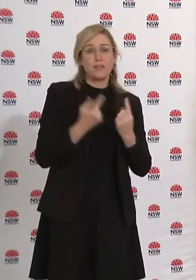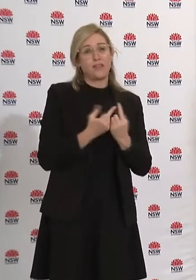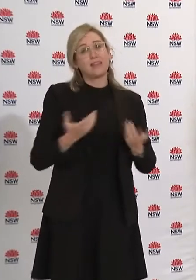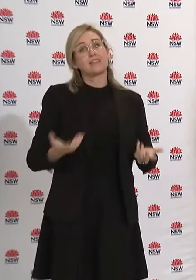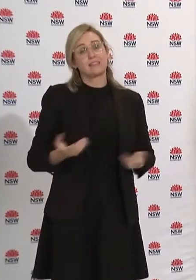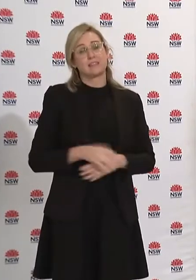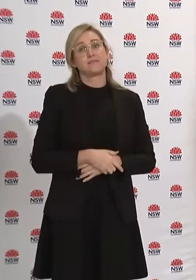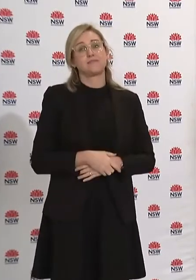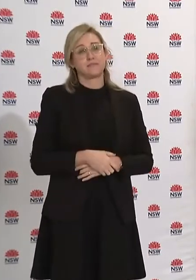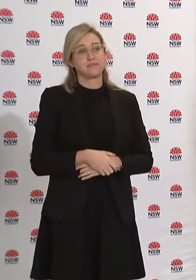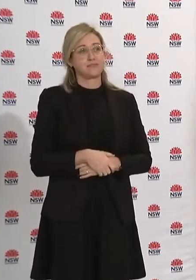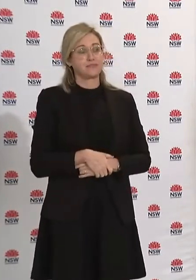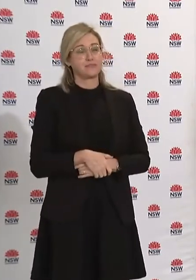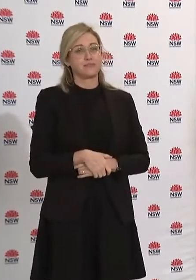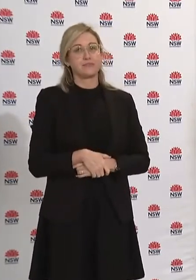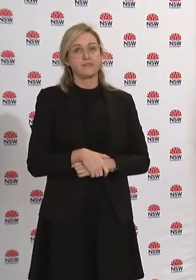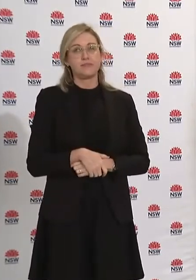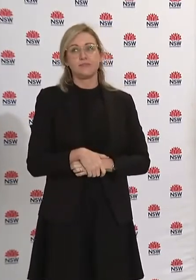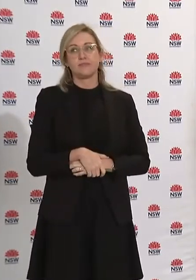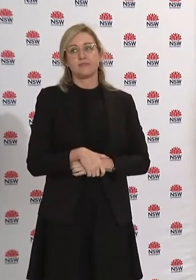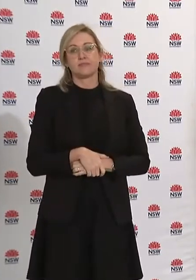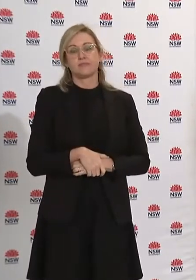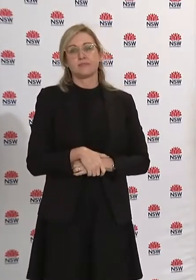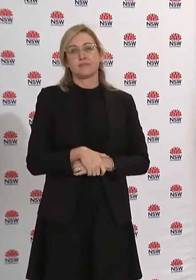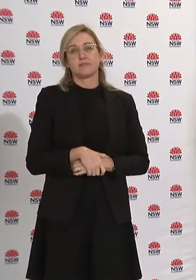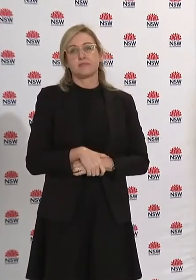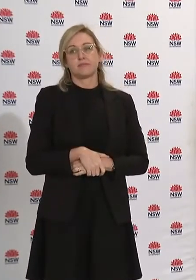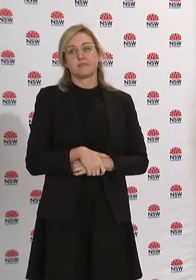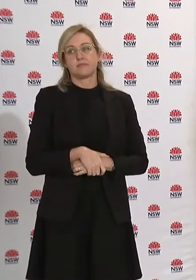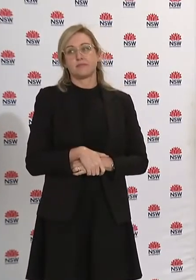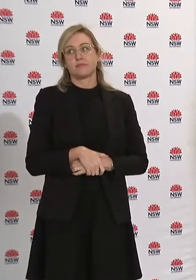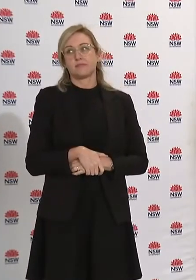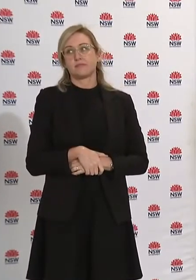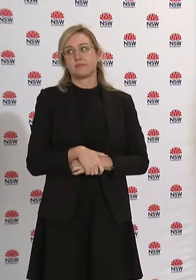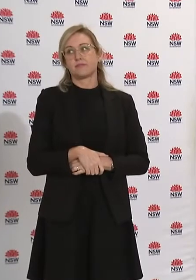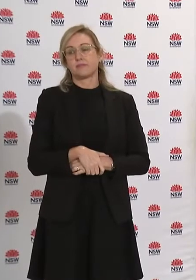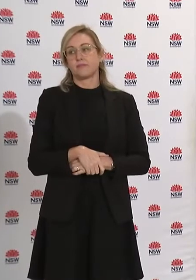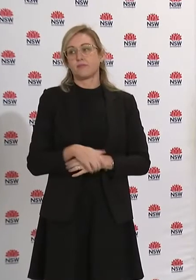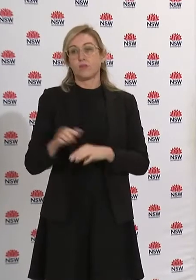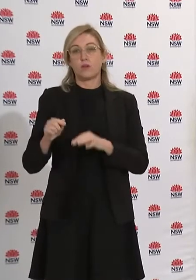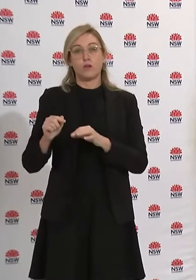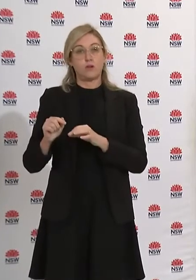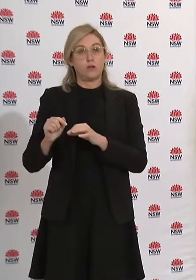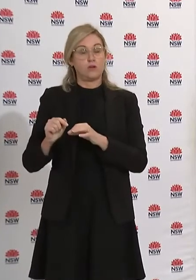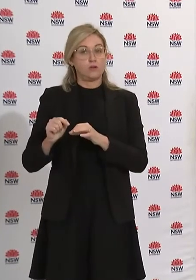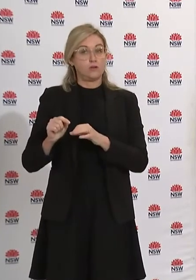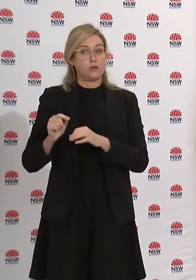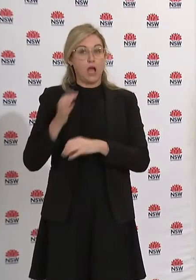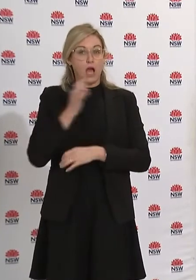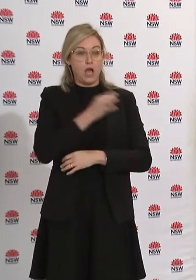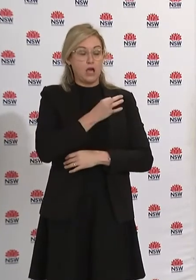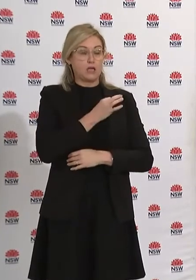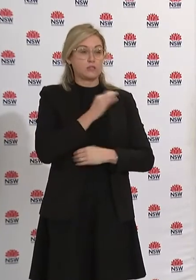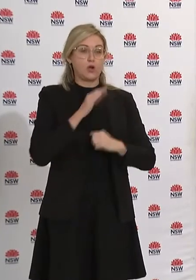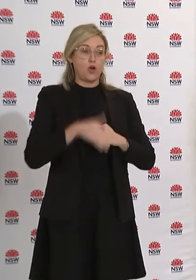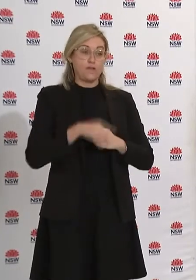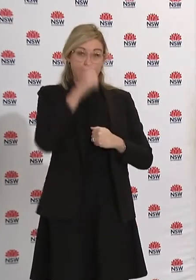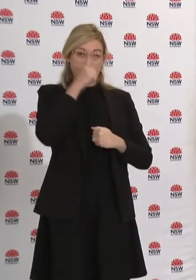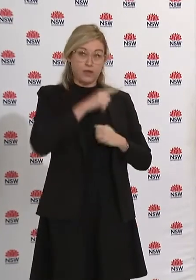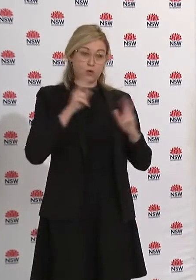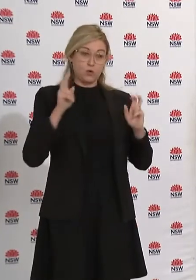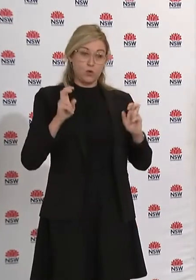other states. So you're asking other states to. And so you're using asking the special powers that come with that. Have you considered declaring a state of emergency? Well,